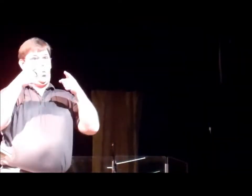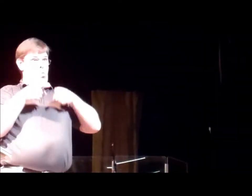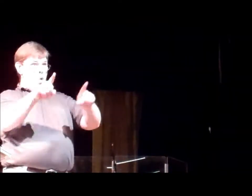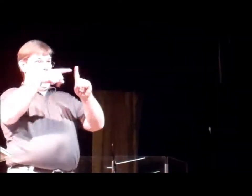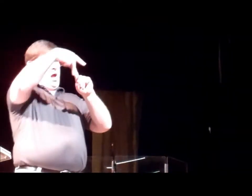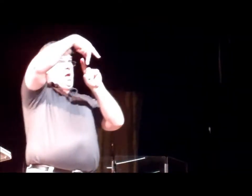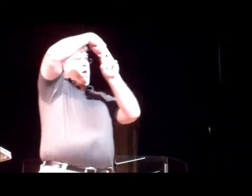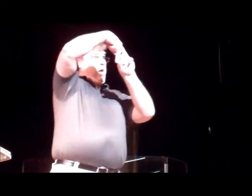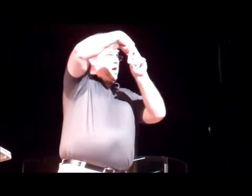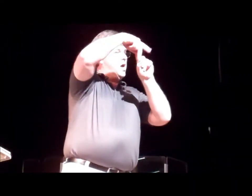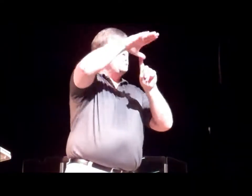died.